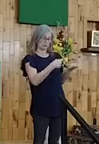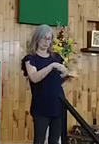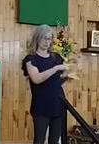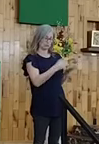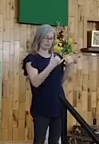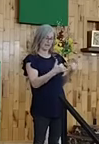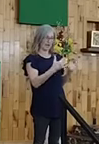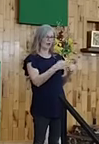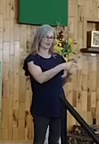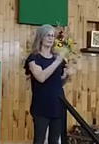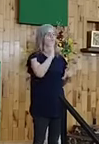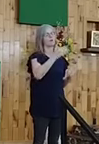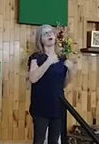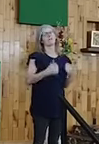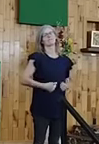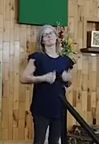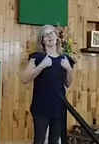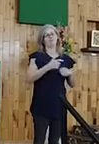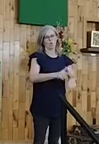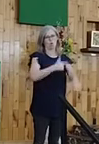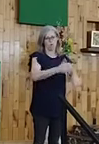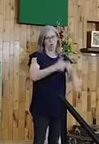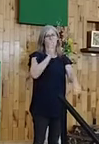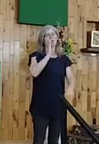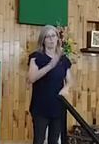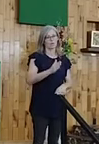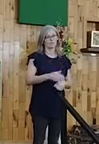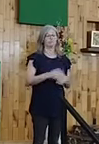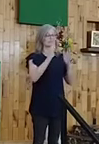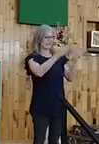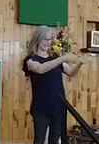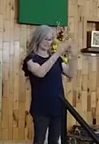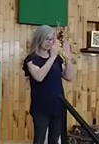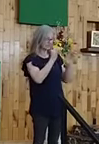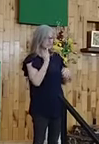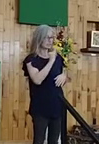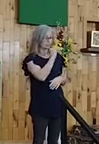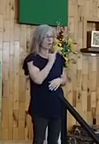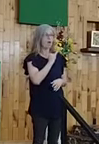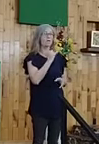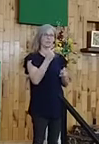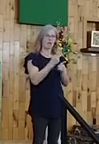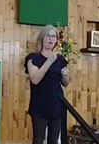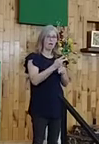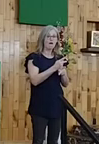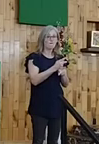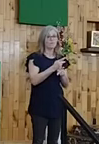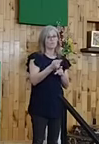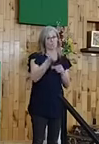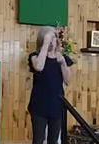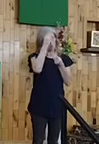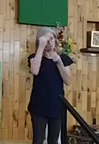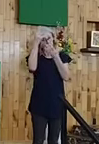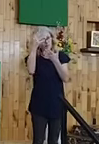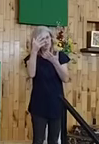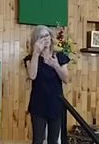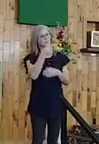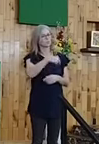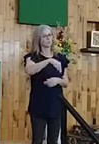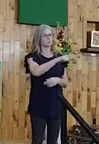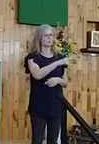have long life. Hear then, Israel, and be careful to observe them, that you may grow